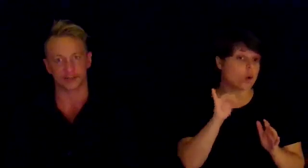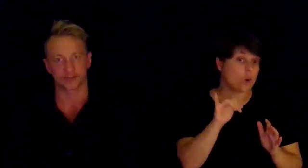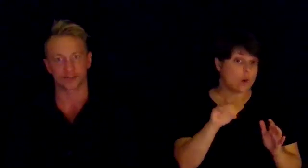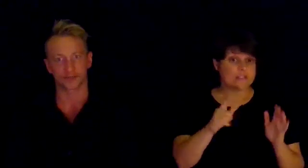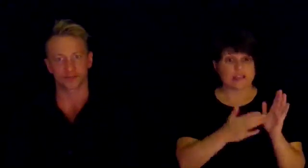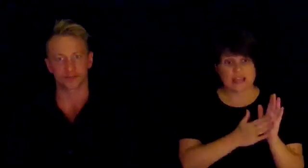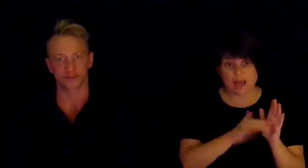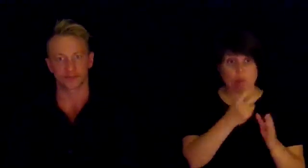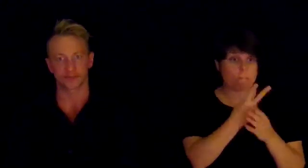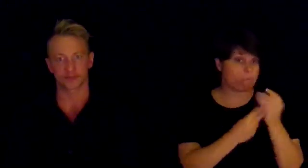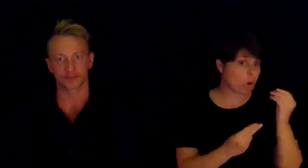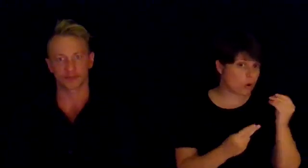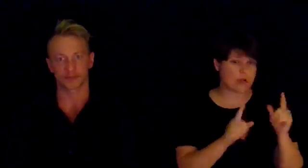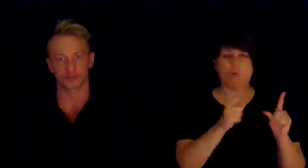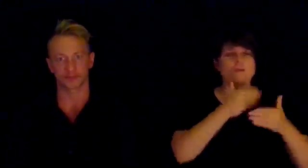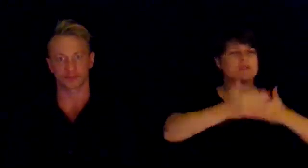it done?